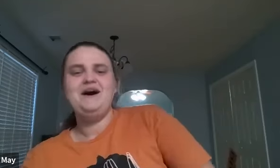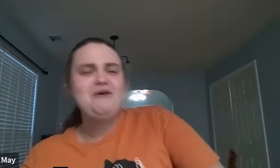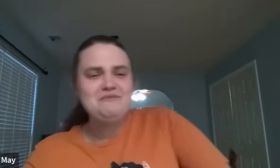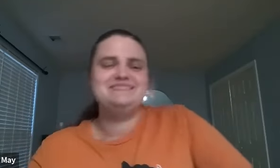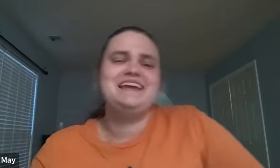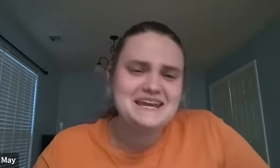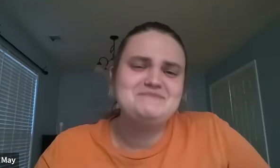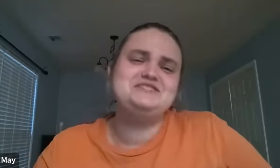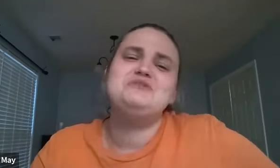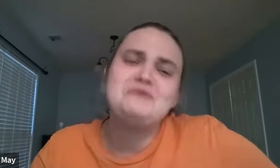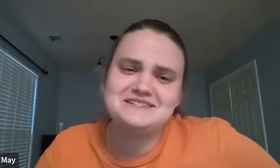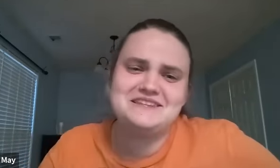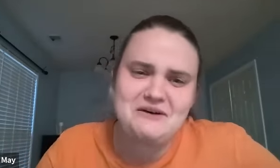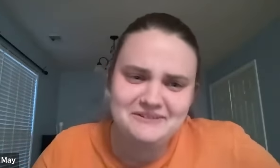Oh, Miss Katie, I'm in shorts though.